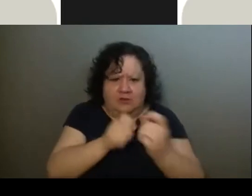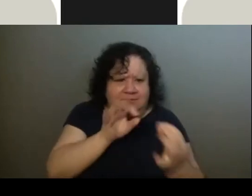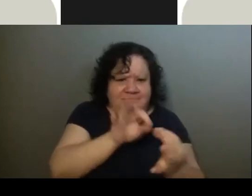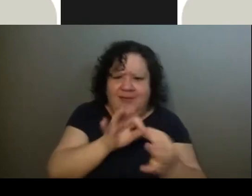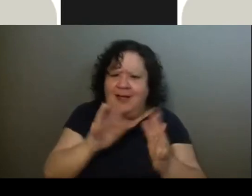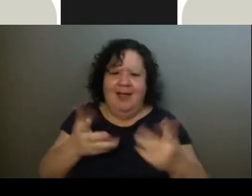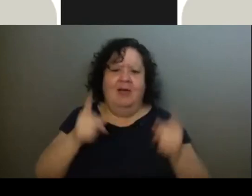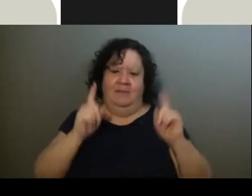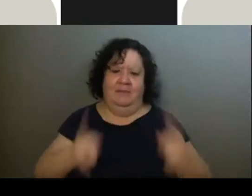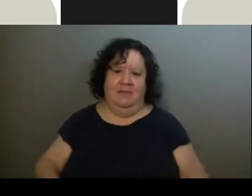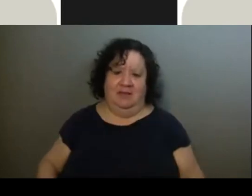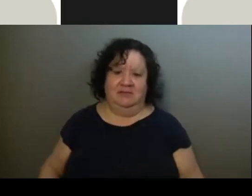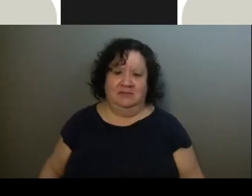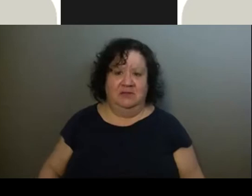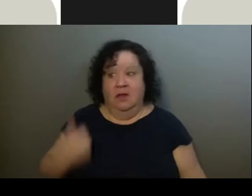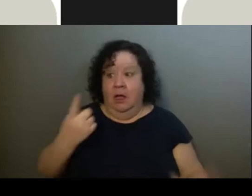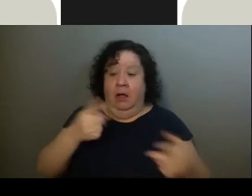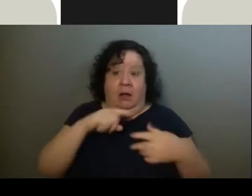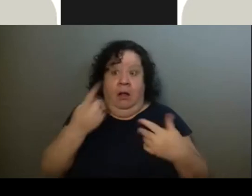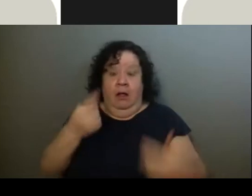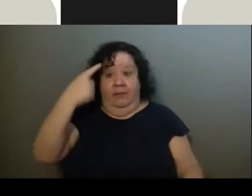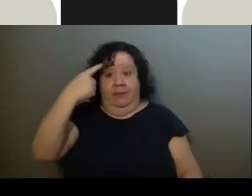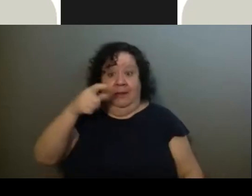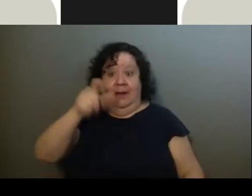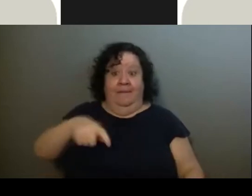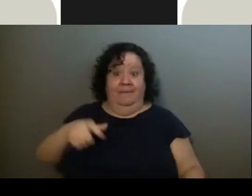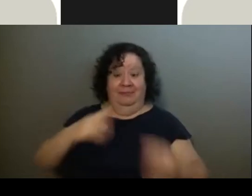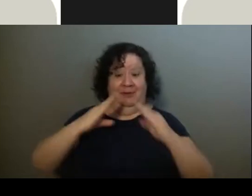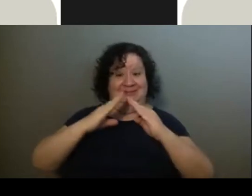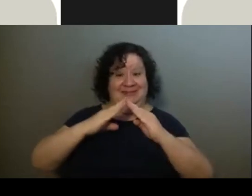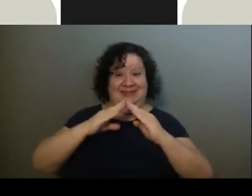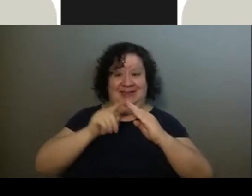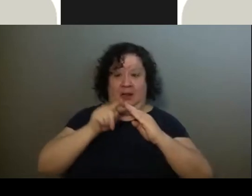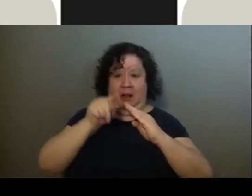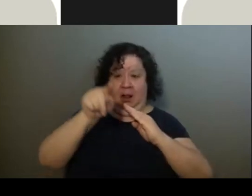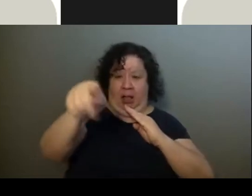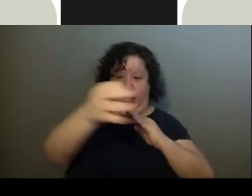disabilities that's within these communities. Thank you.